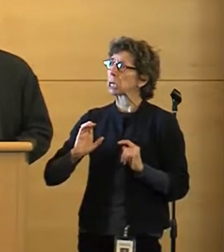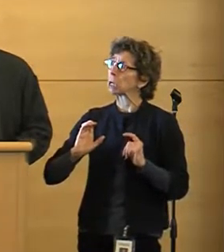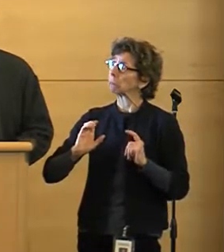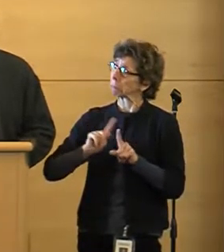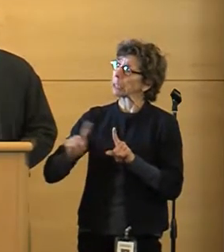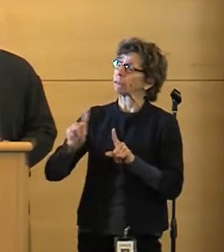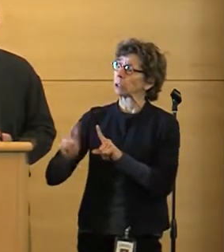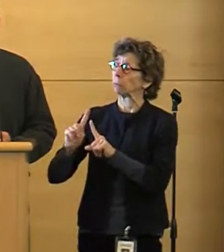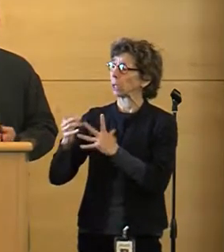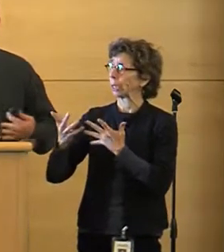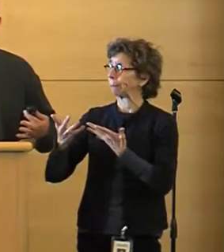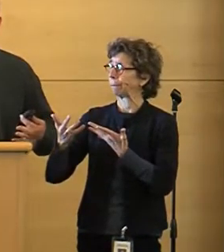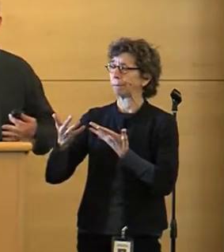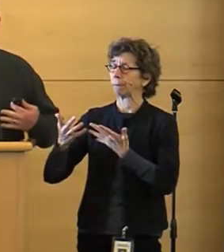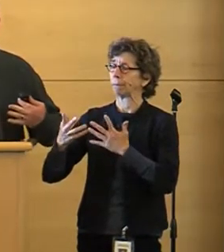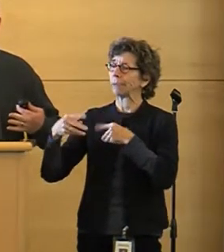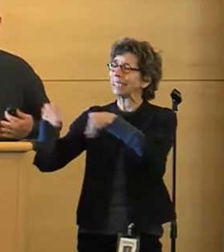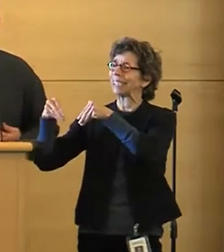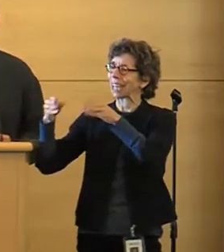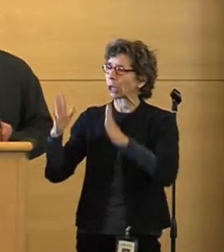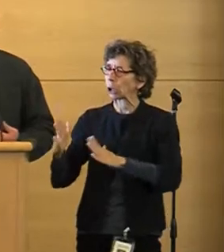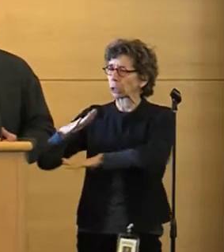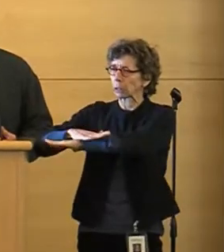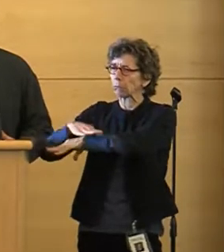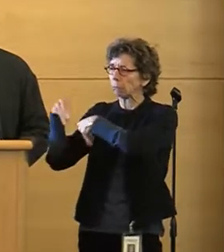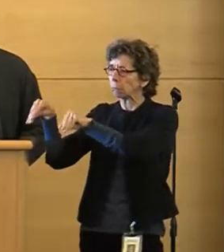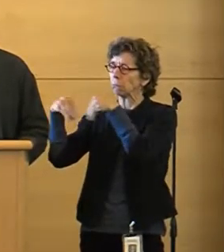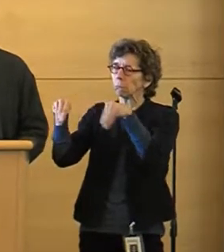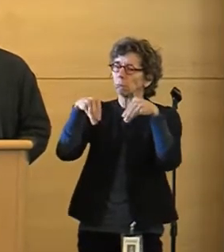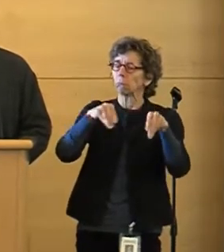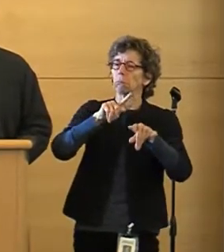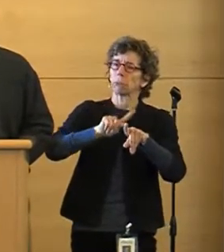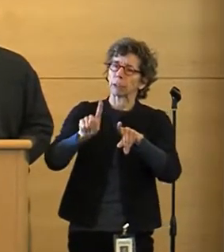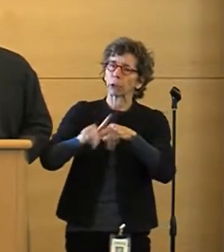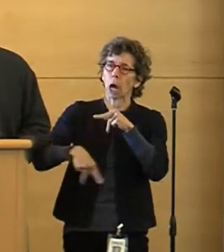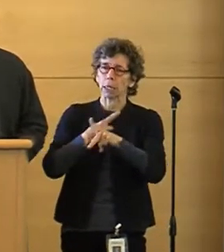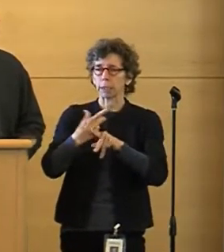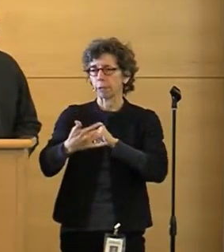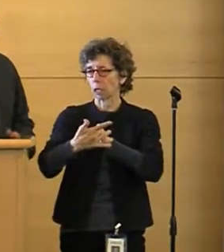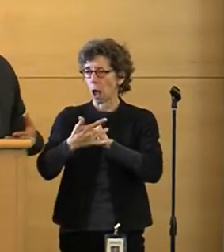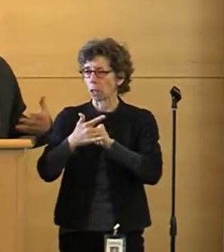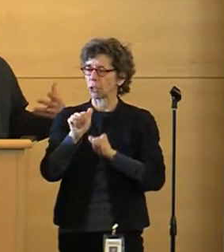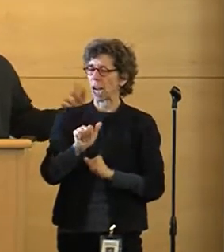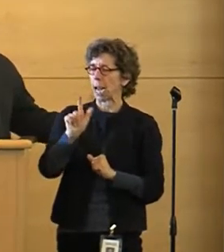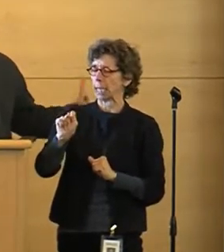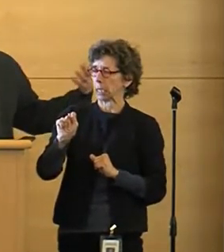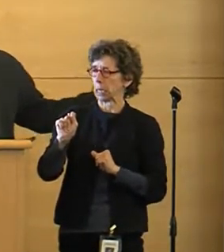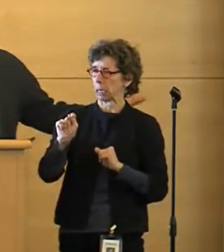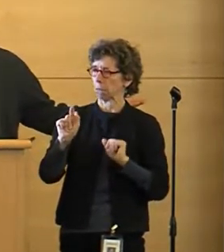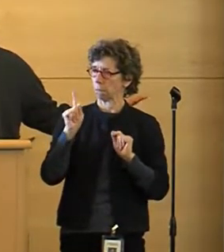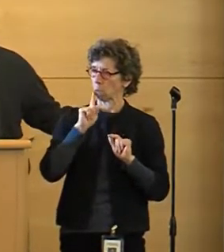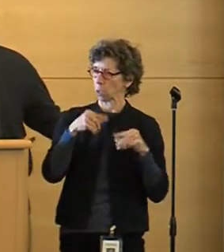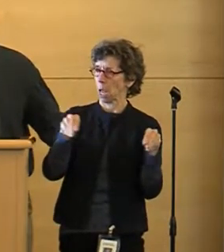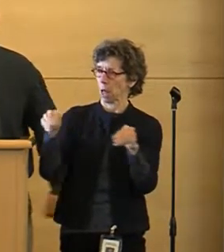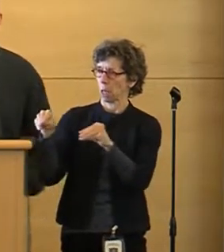at the CSUN Conference on Technology and Disability. Huge conference with what used to be, I